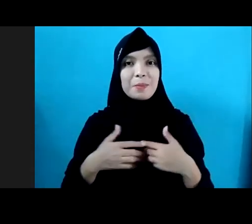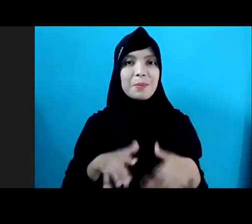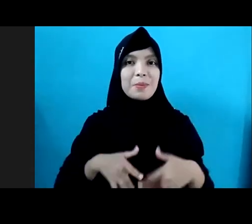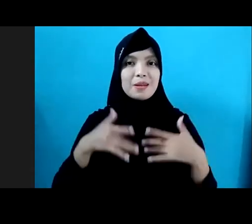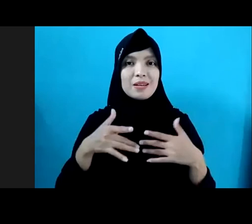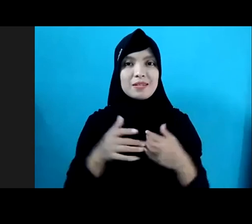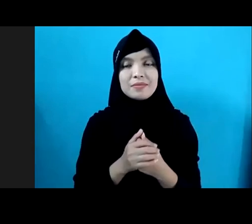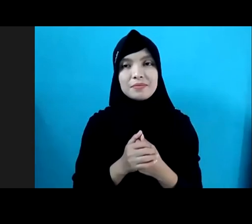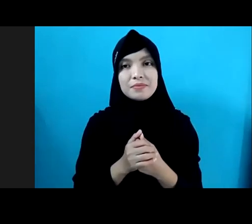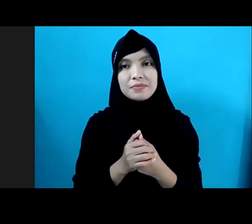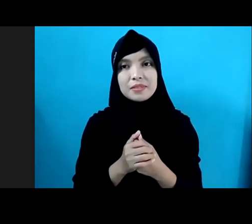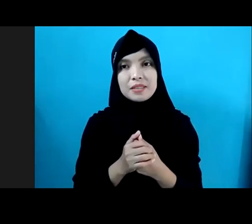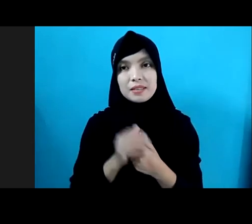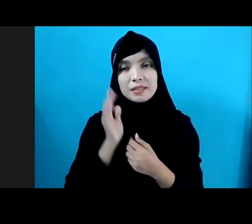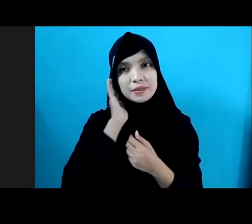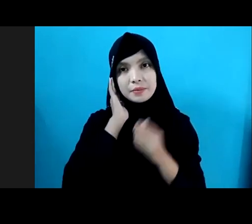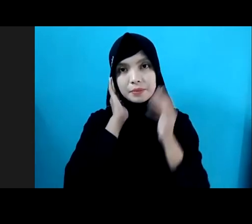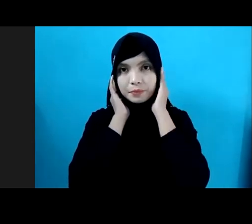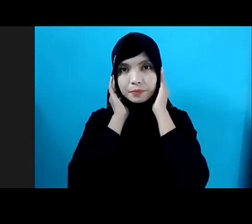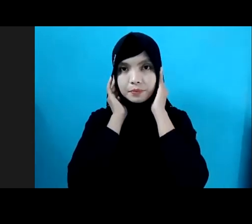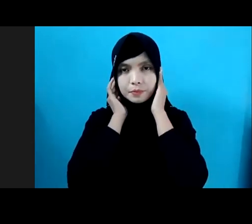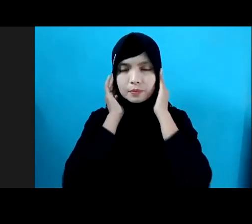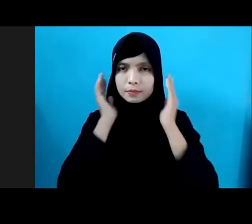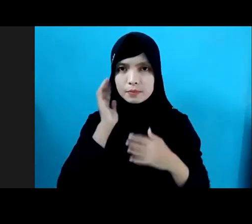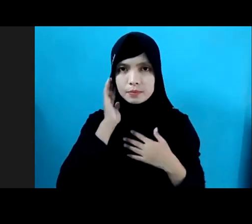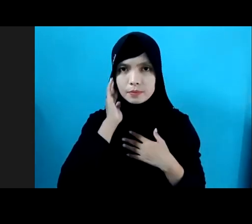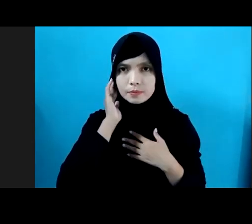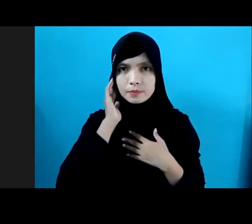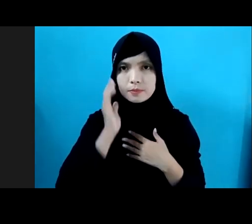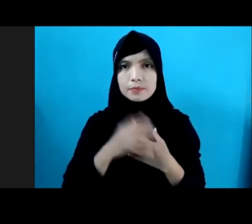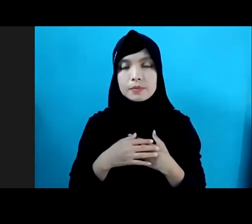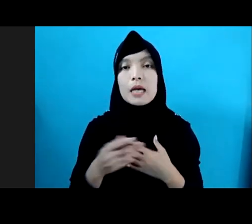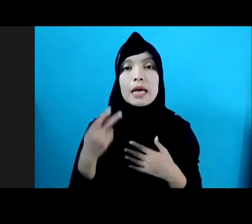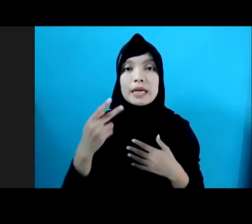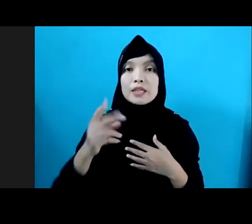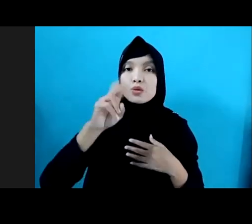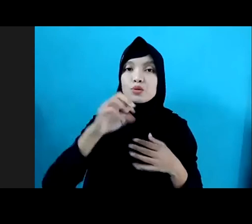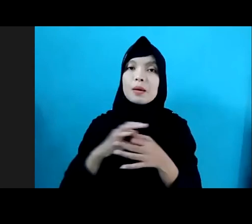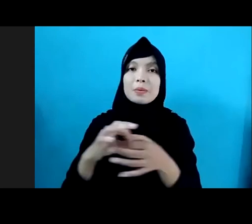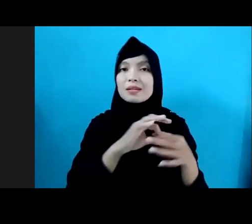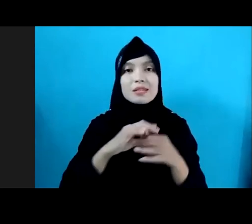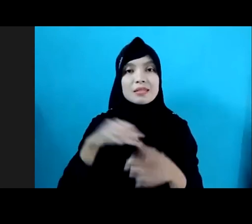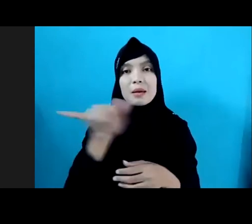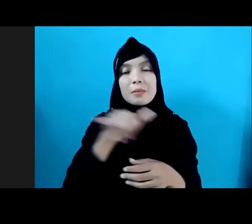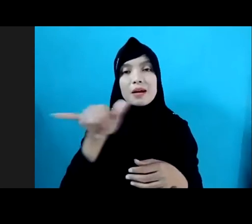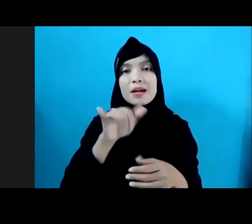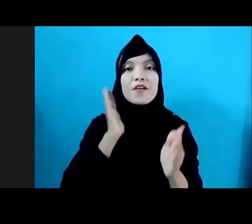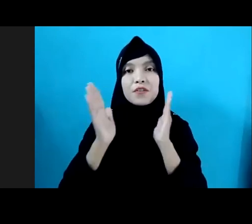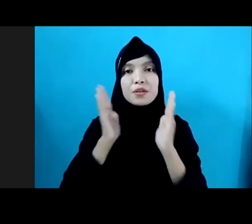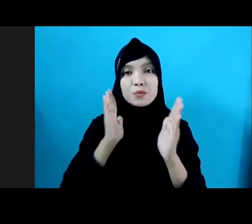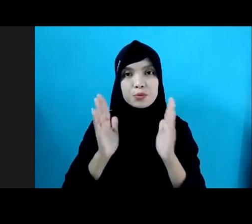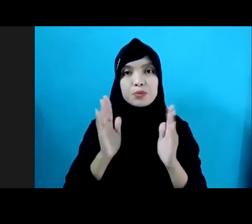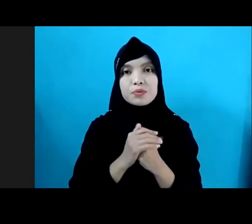Are Already In Partnership With Companies Like Facebook But Again They're Limited And They're Very Driven By Children's Protection And